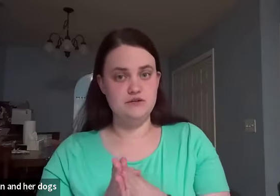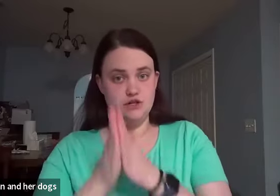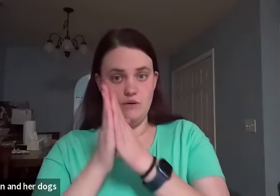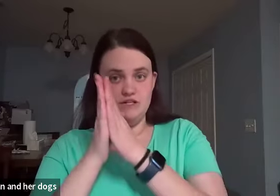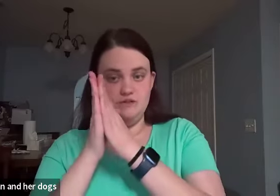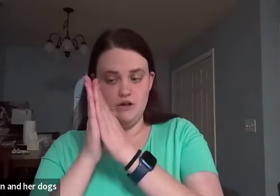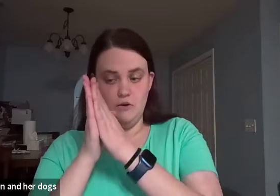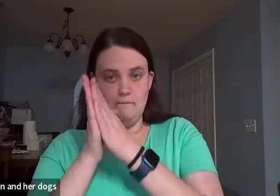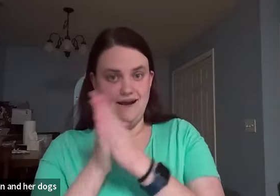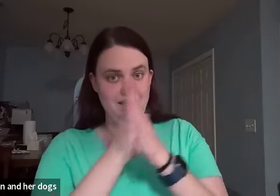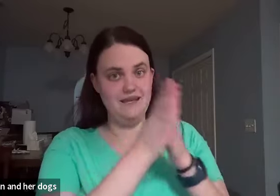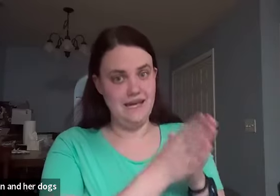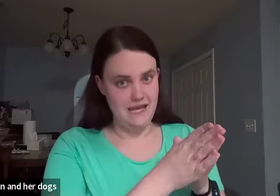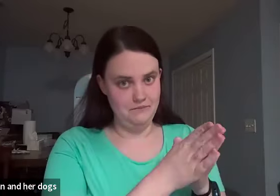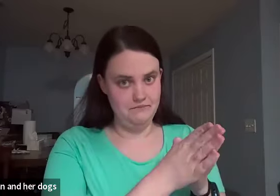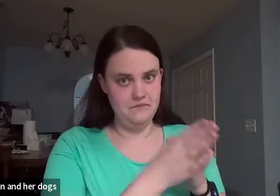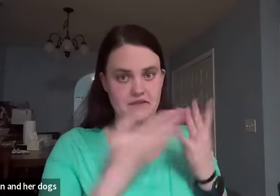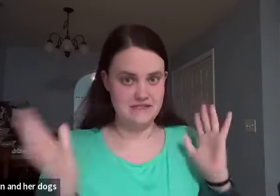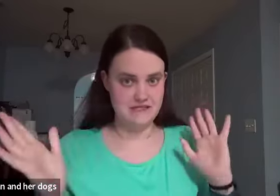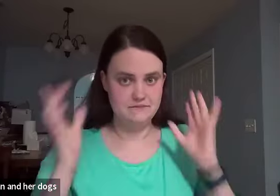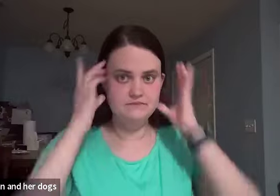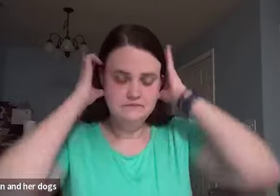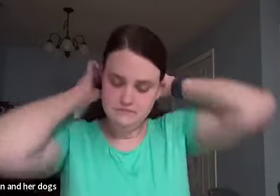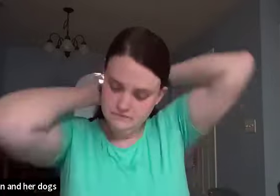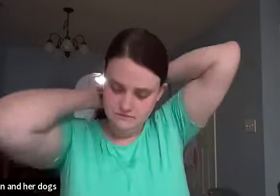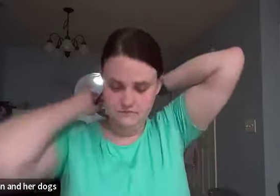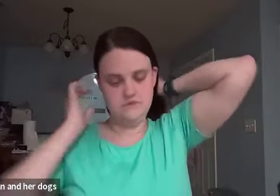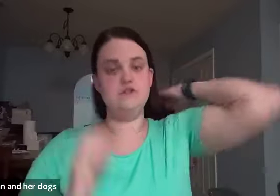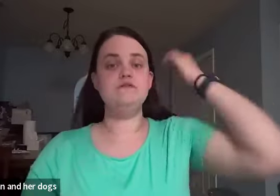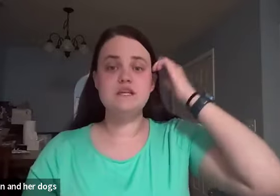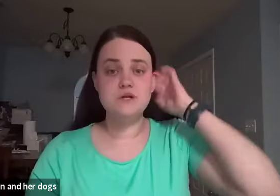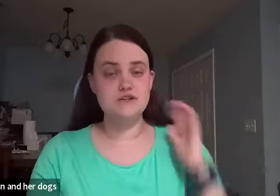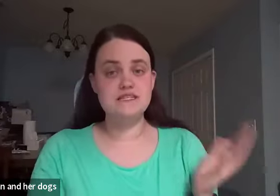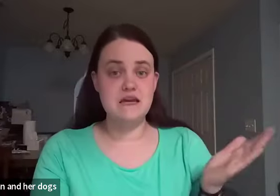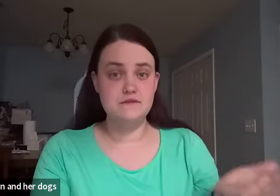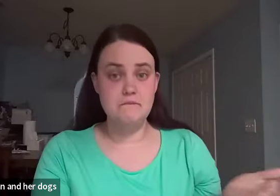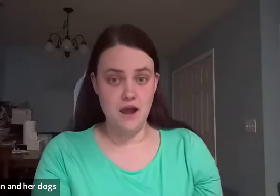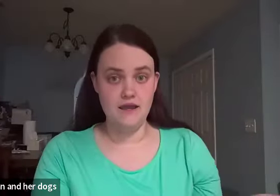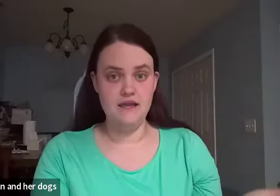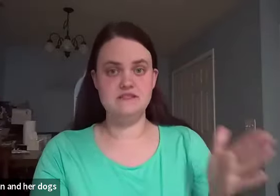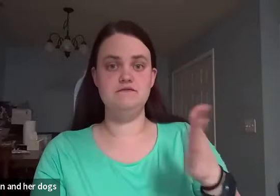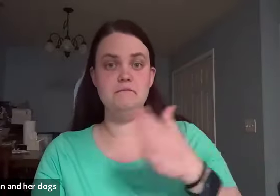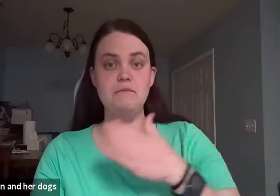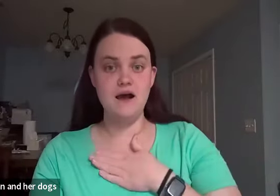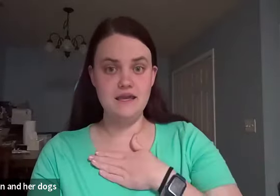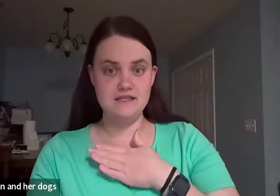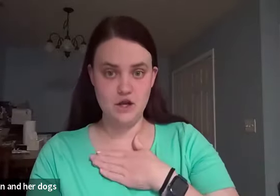to do is you're going to go my name, and that's it. So the first time we're going to do is the sign for my, and the sign for my is an